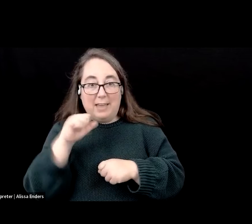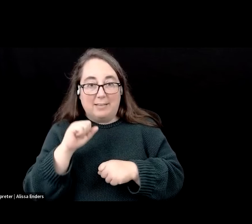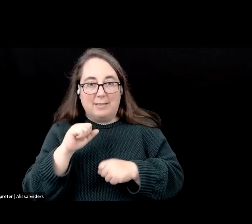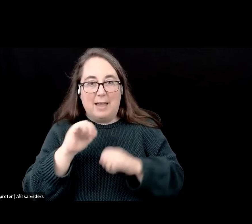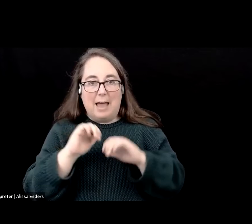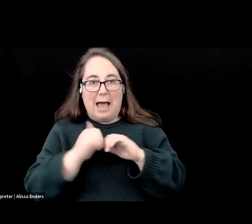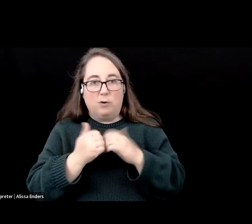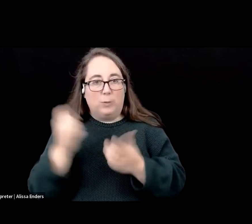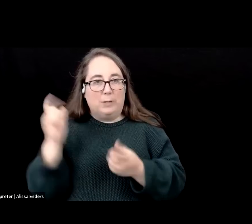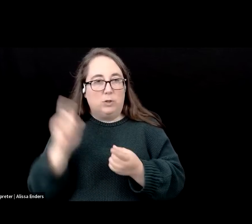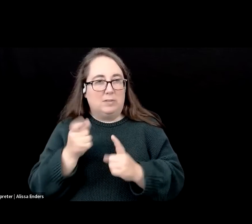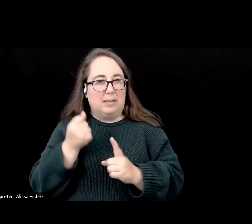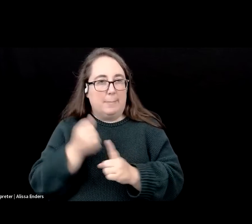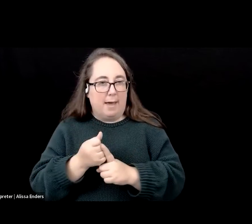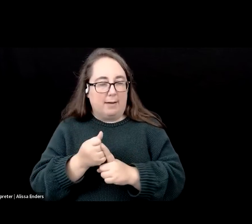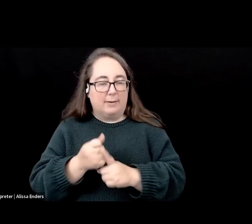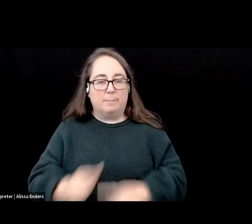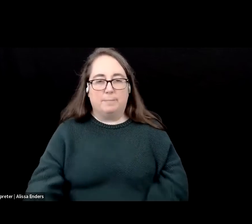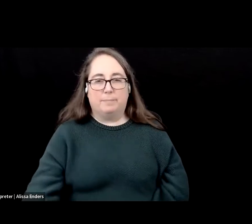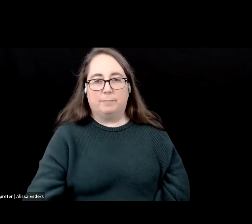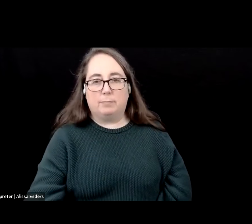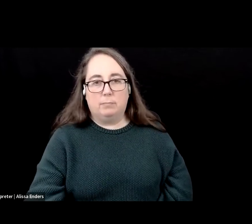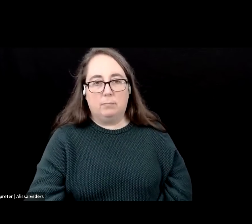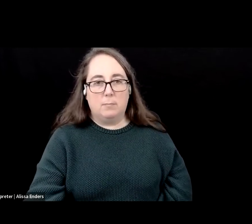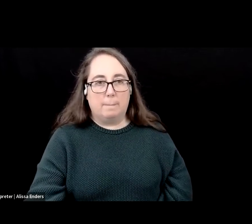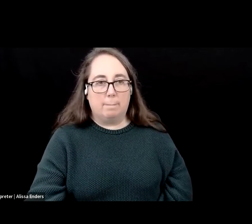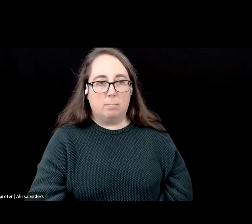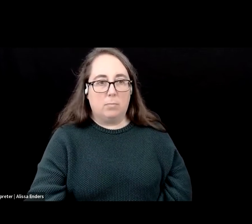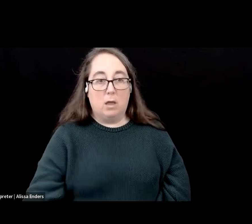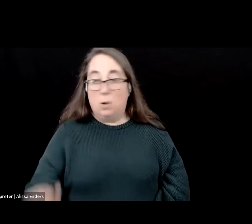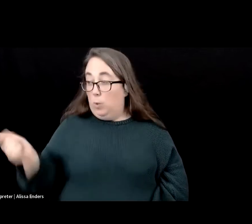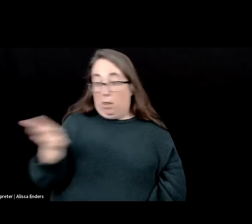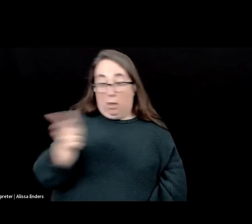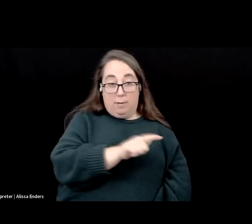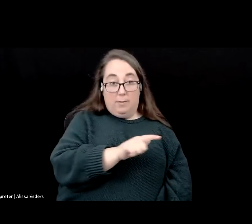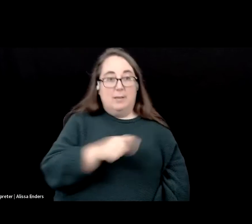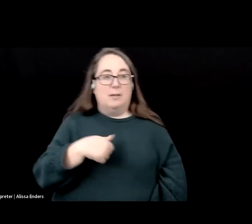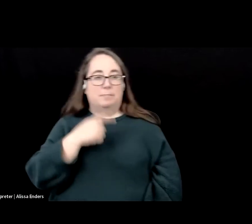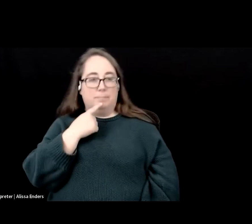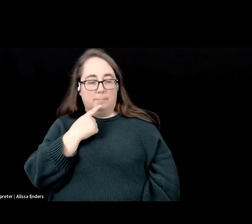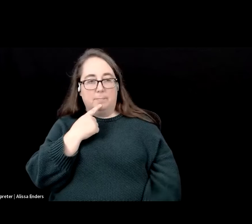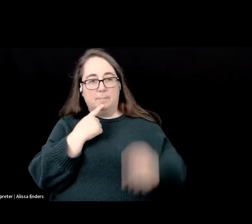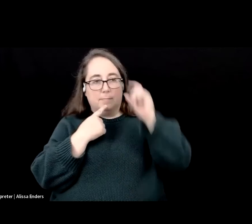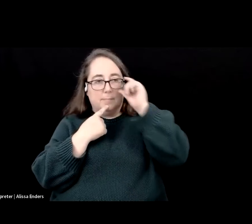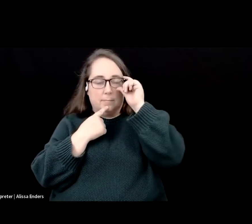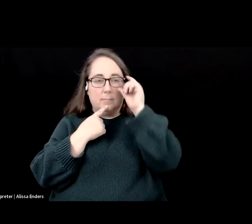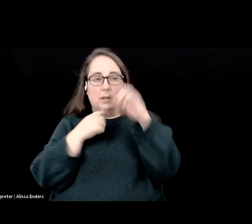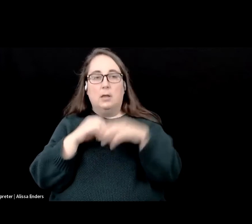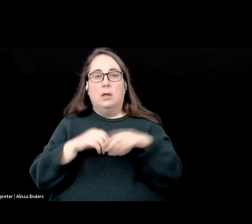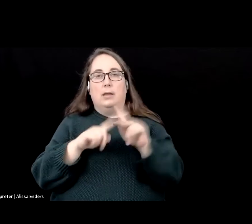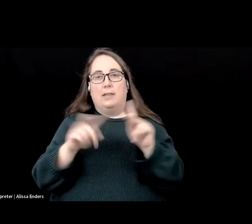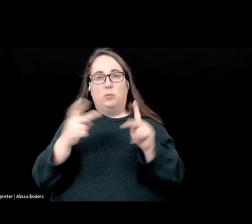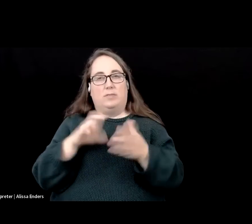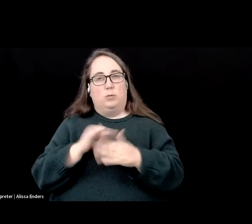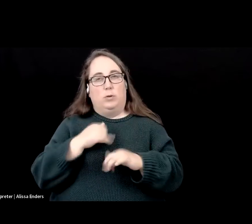Who wants to start on this one? Let's run the table here. I'll take a crack at it. In K-12 schools, we do